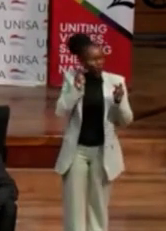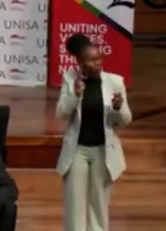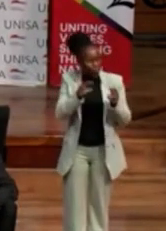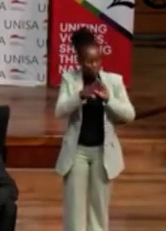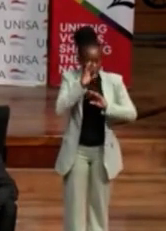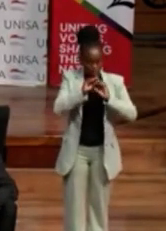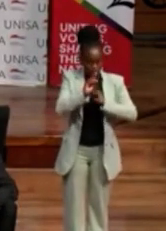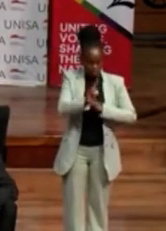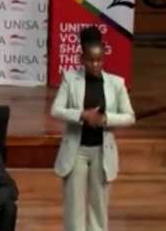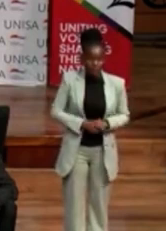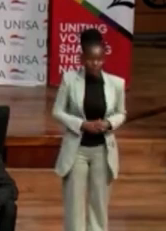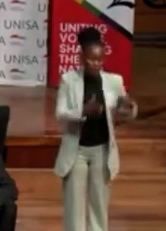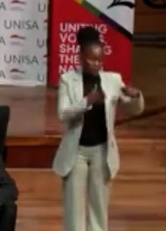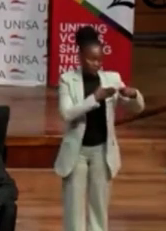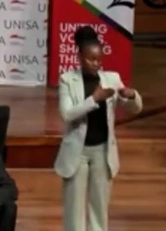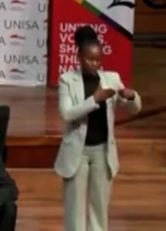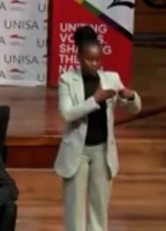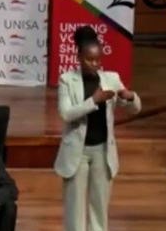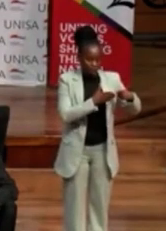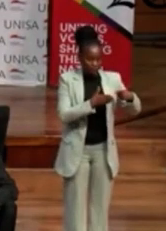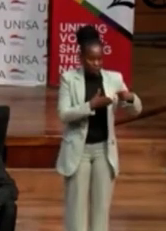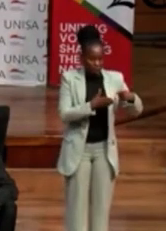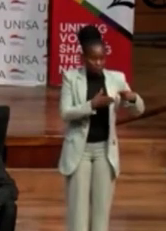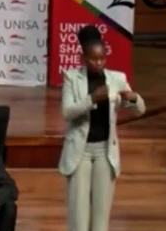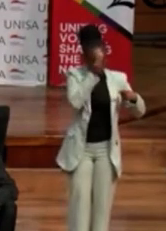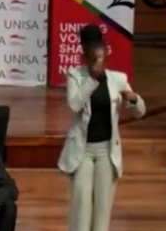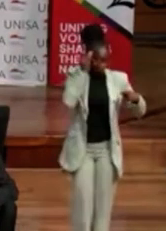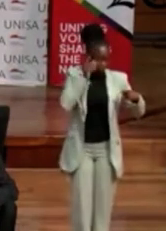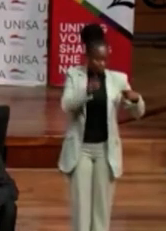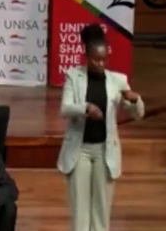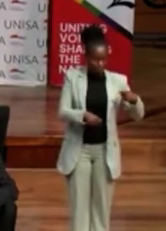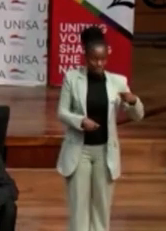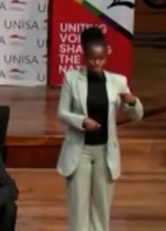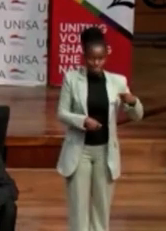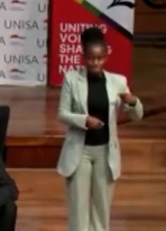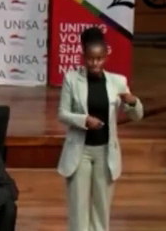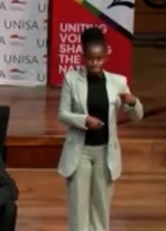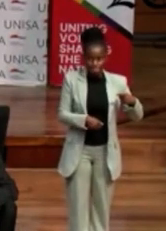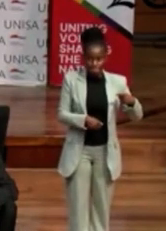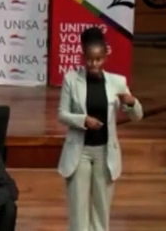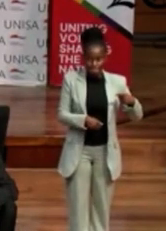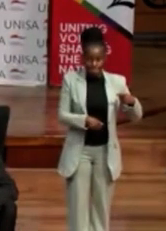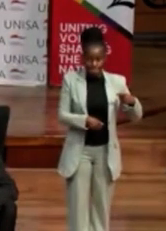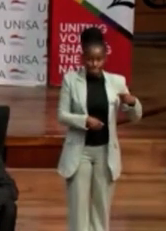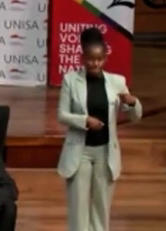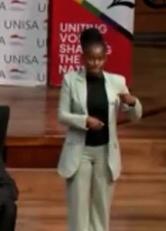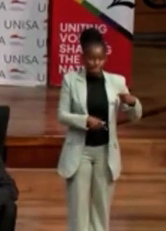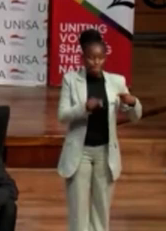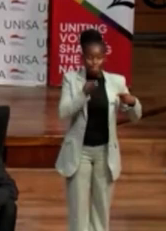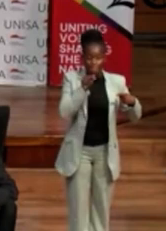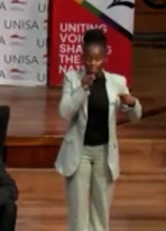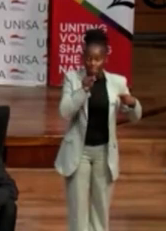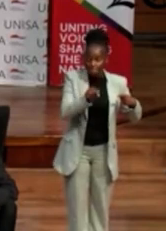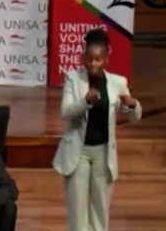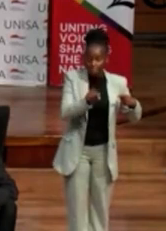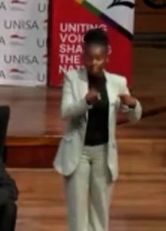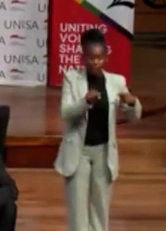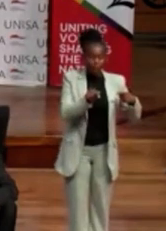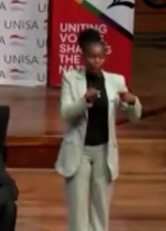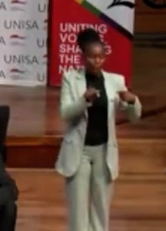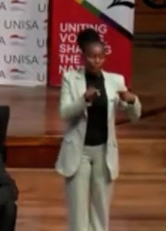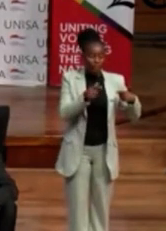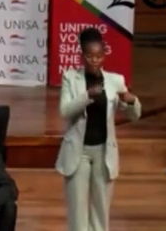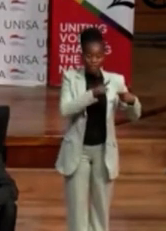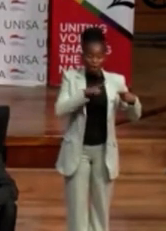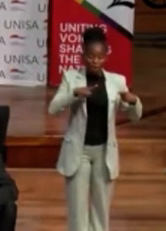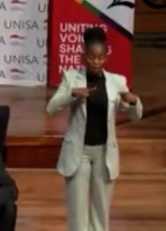One point is to note is that this is a long drawn process. So